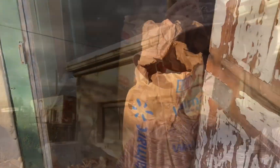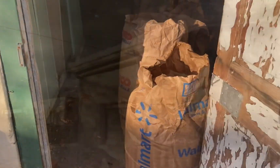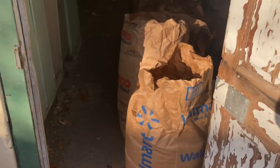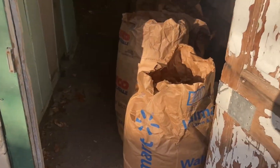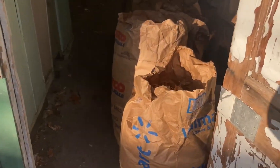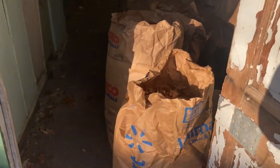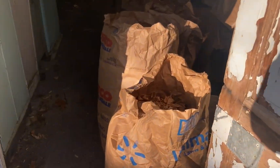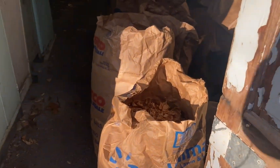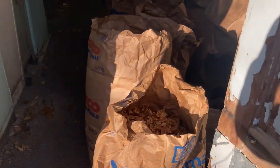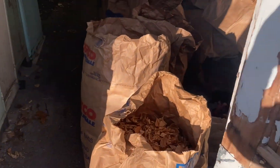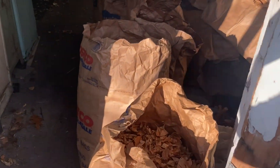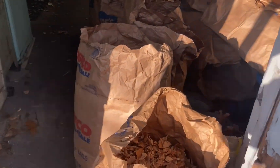it.